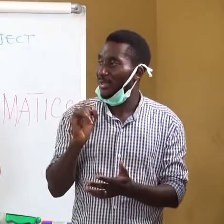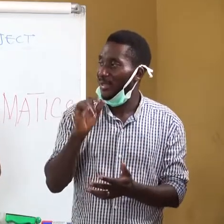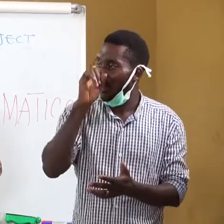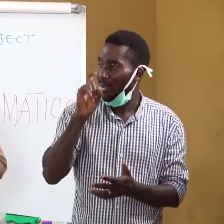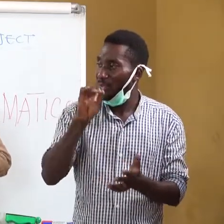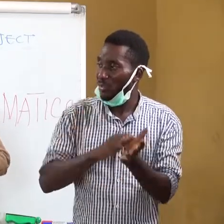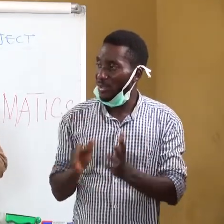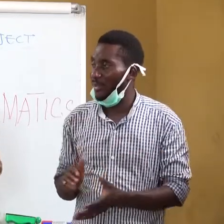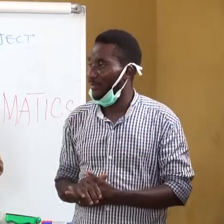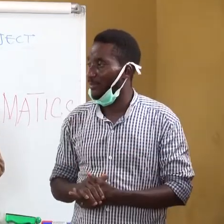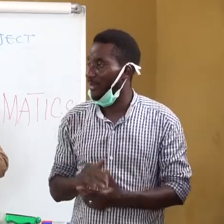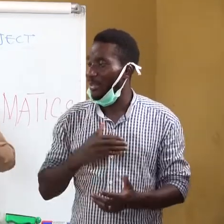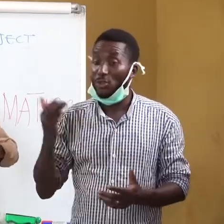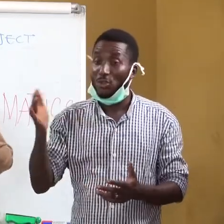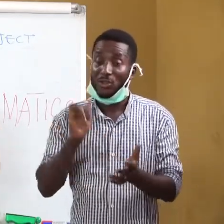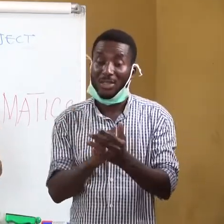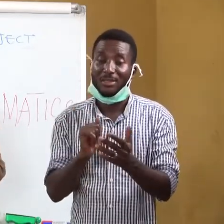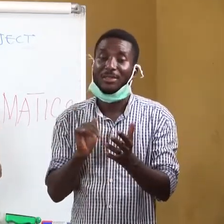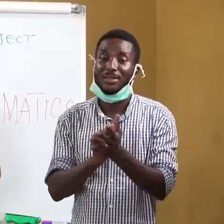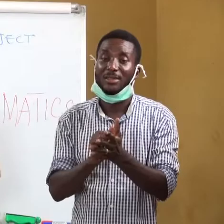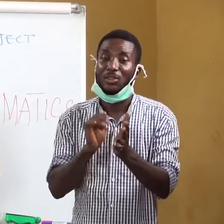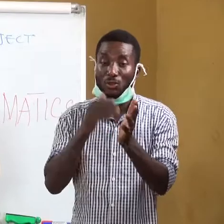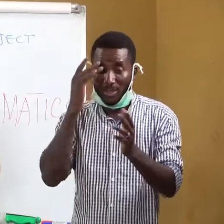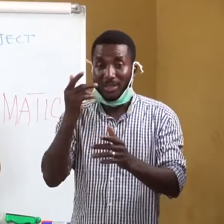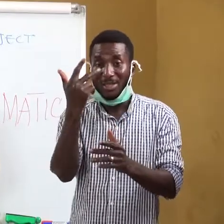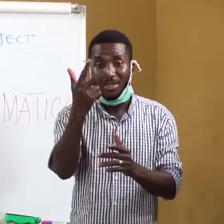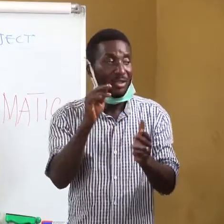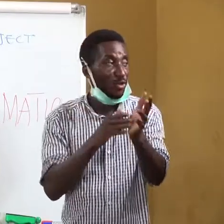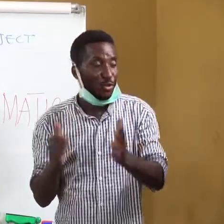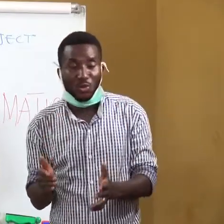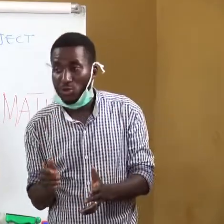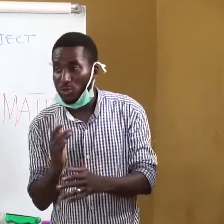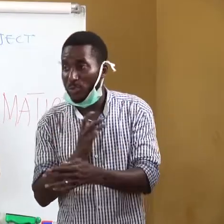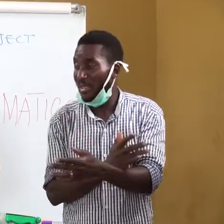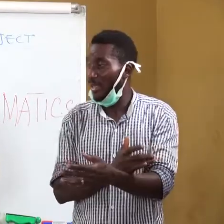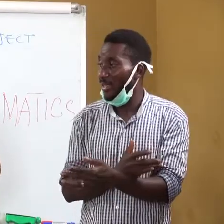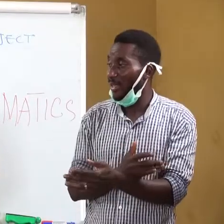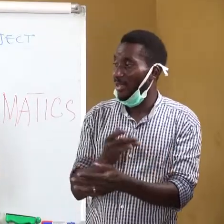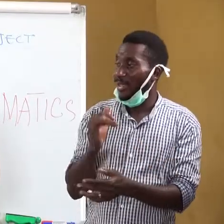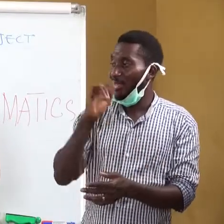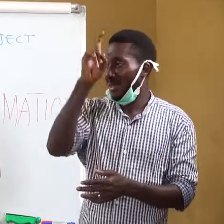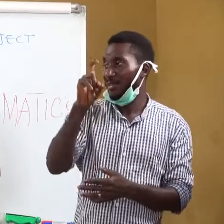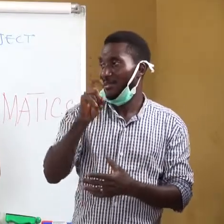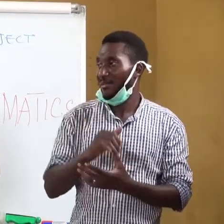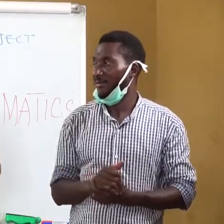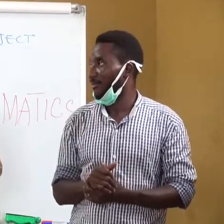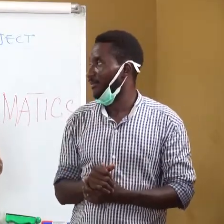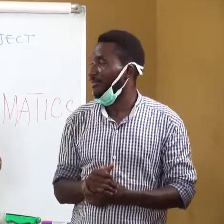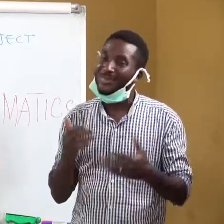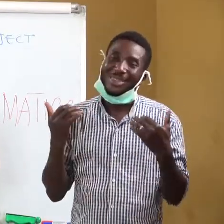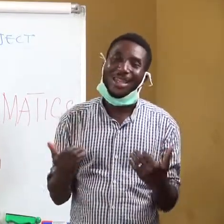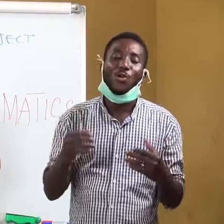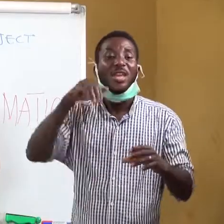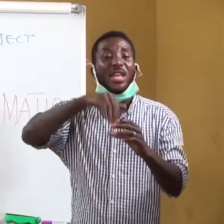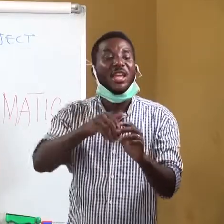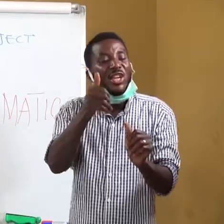students. And those that study all the 3 subjects, we have X. Now in